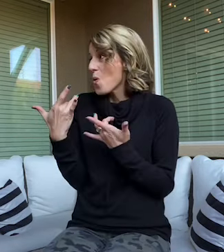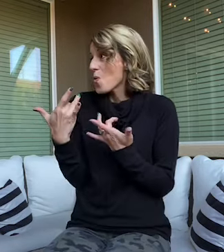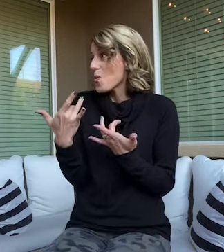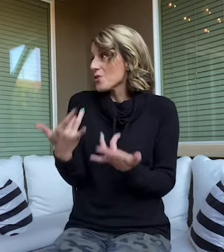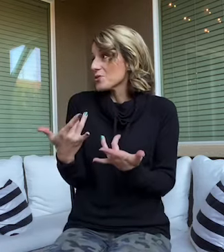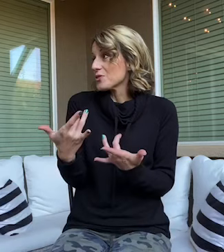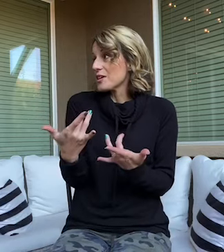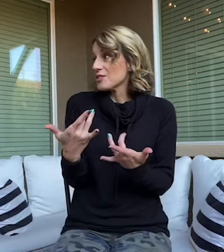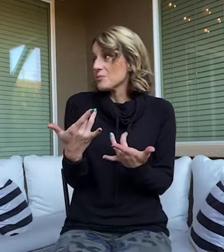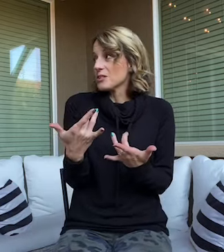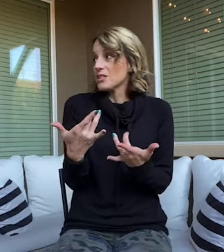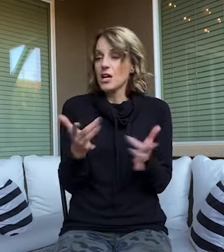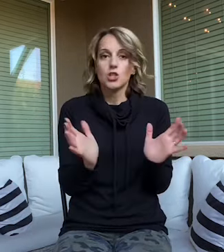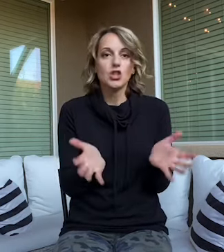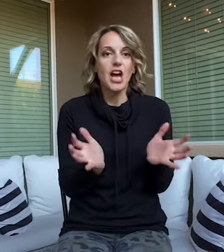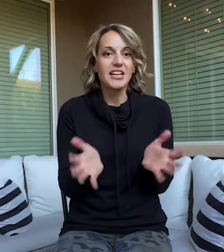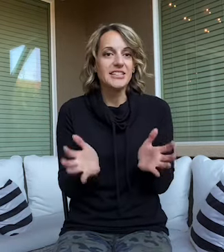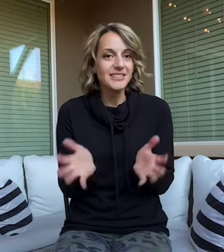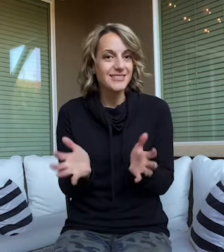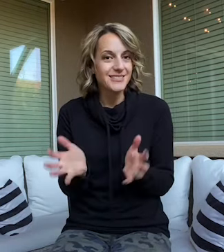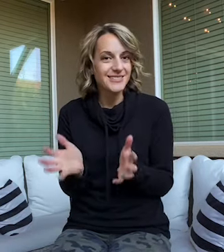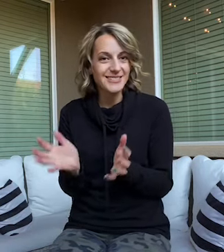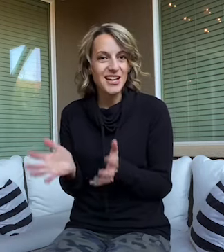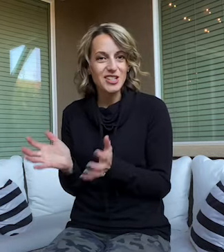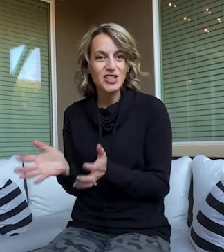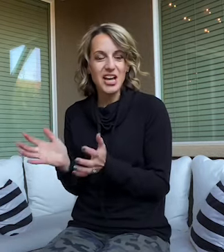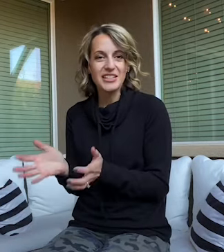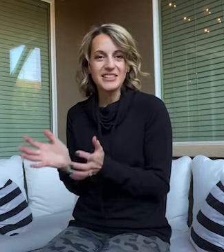Or you tend to be chatty.